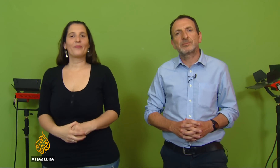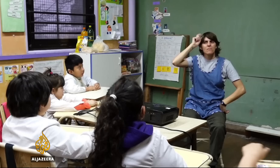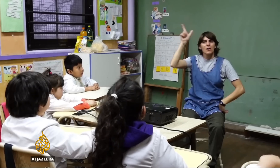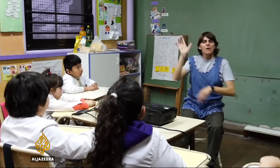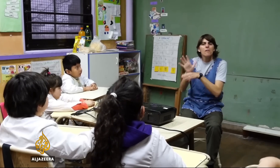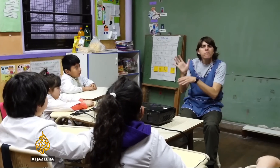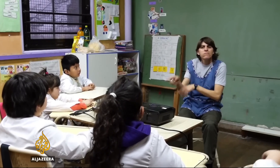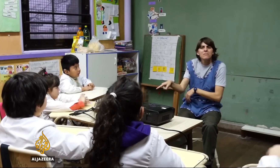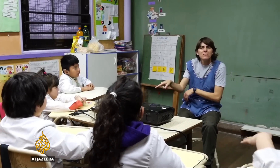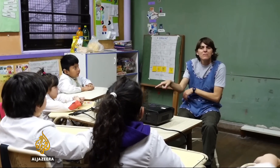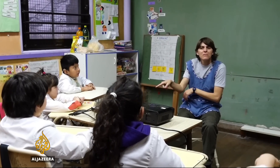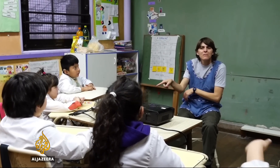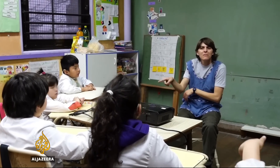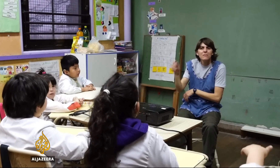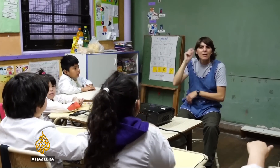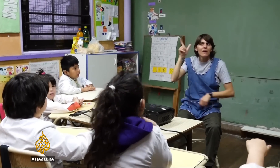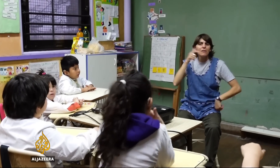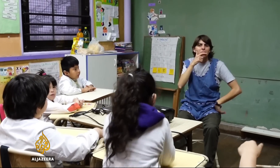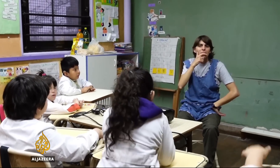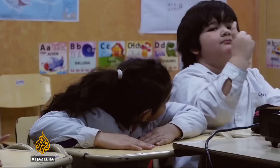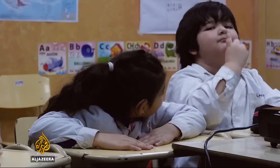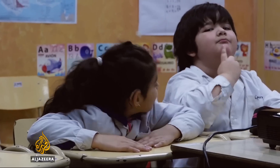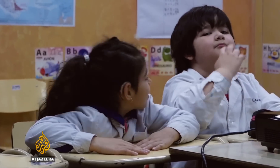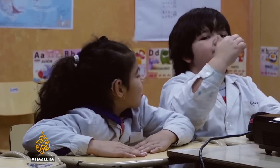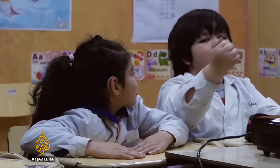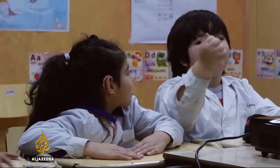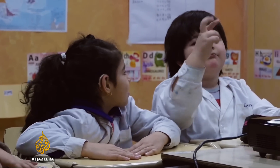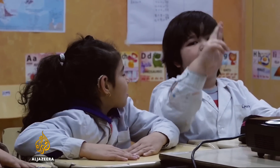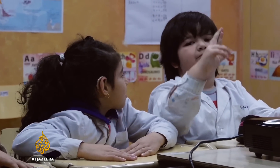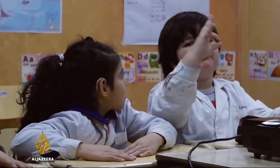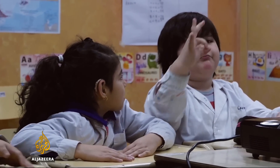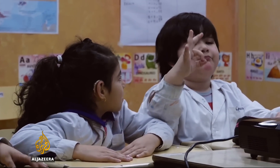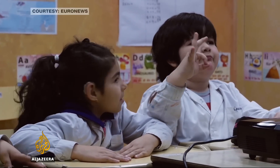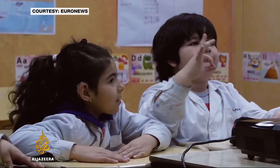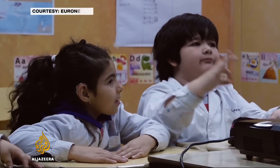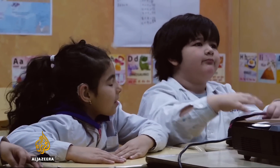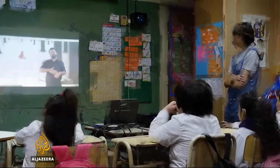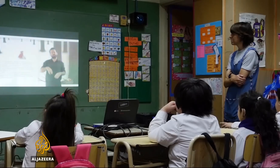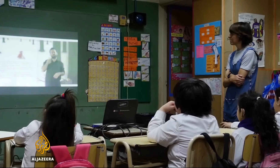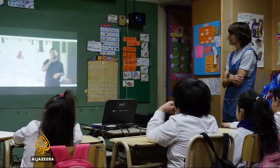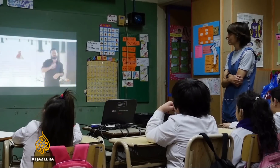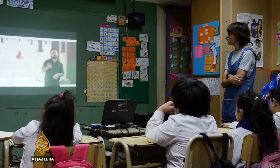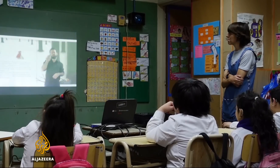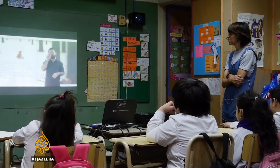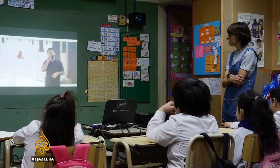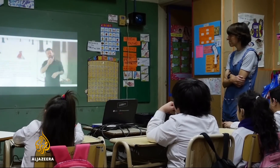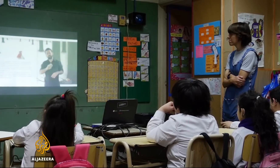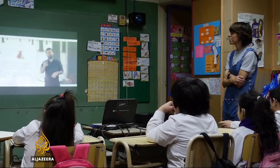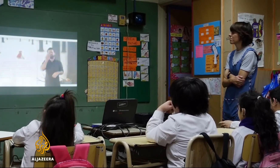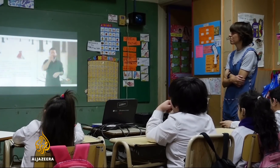There are an estimated 1 million deaf and hearing impaired people in Argentina who often feel they're excluded in many ways from the rest